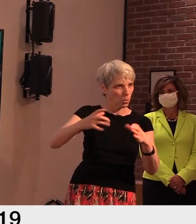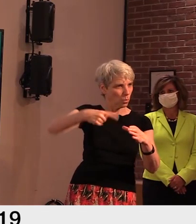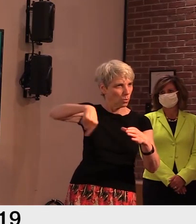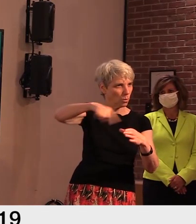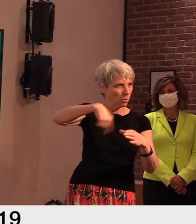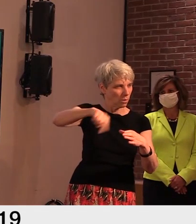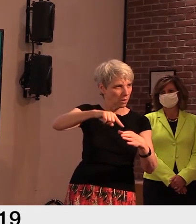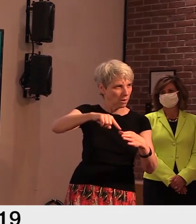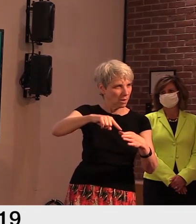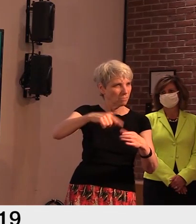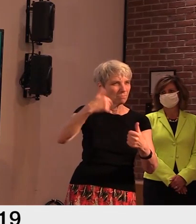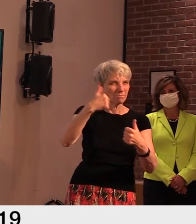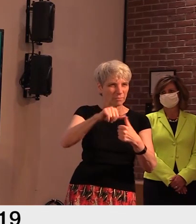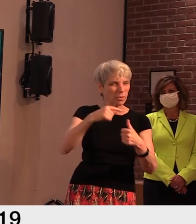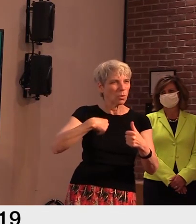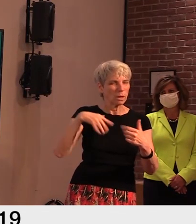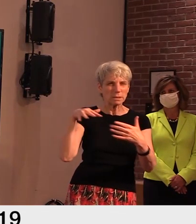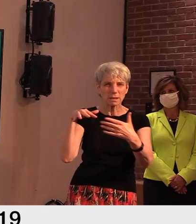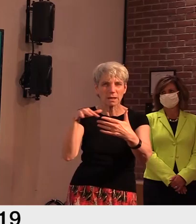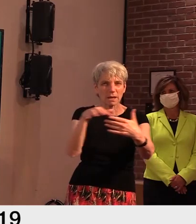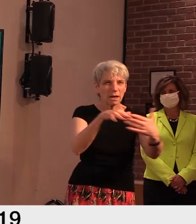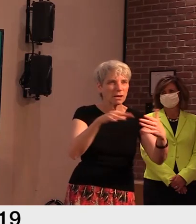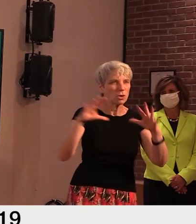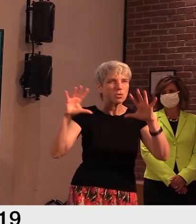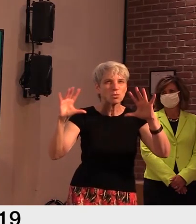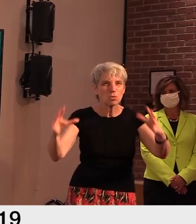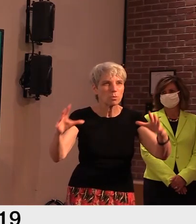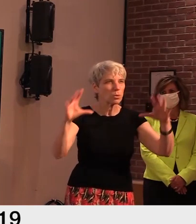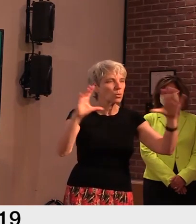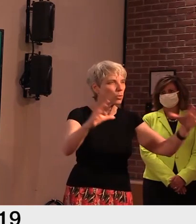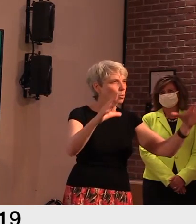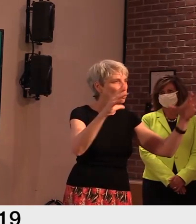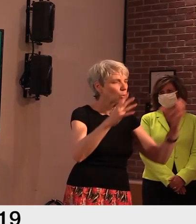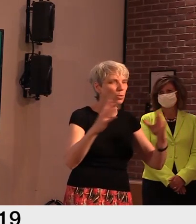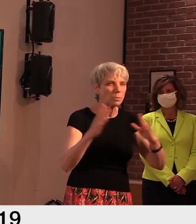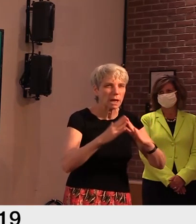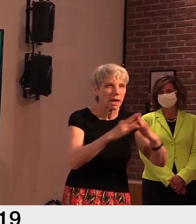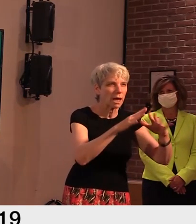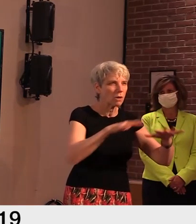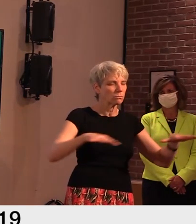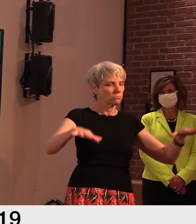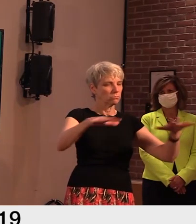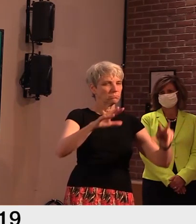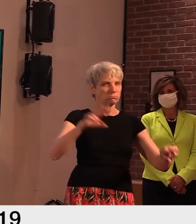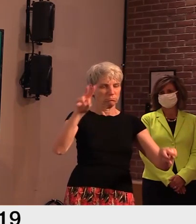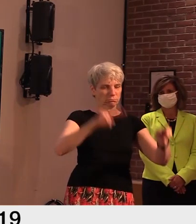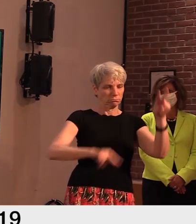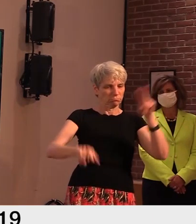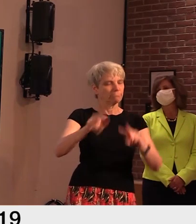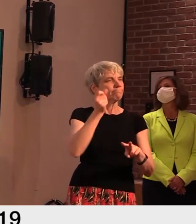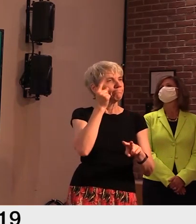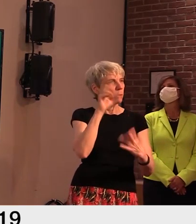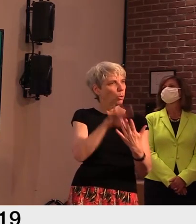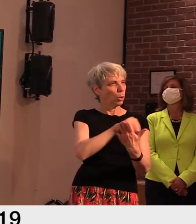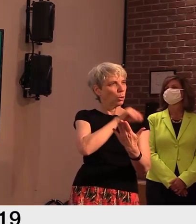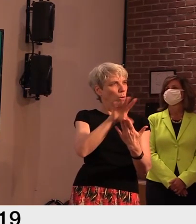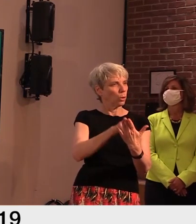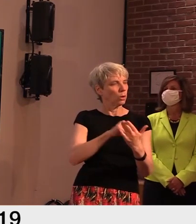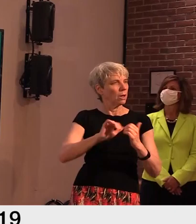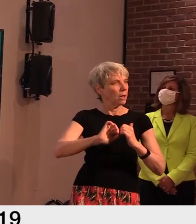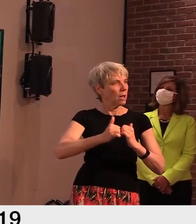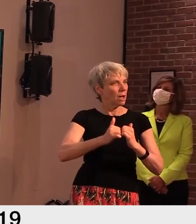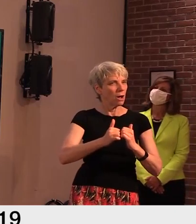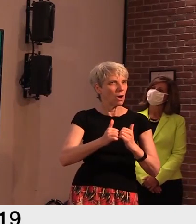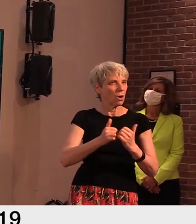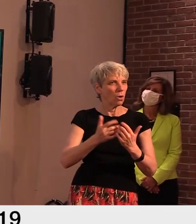would be expected. But the majority actually have to do with a redefinition of who was involved in